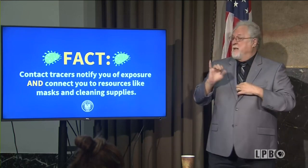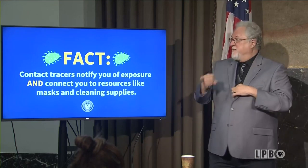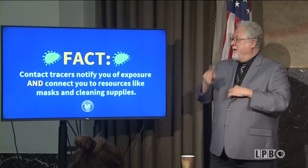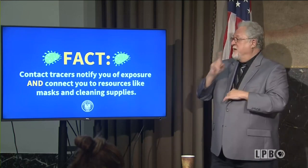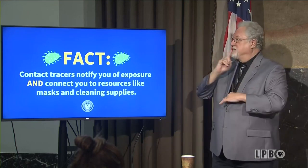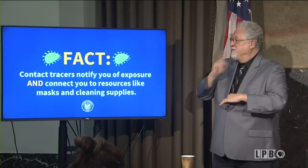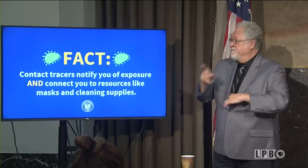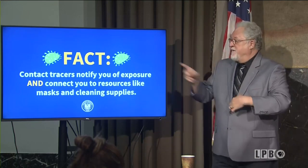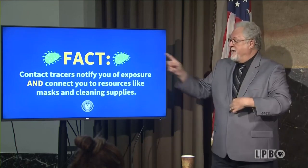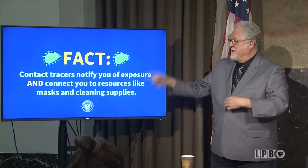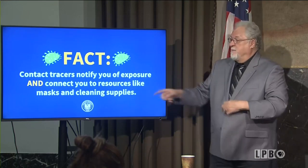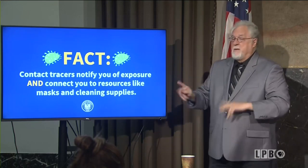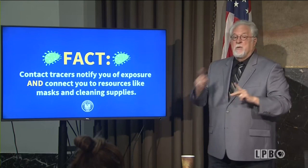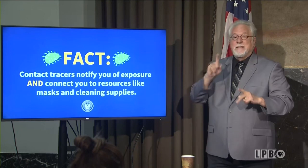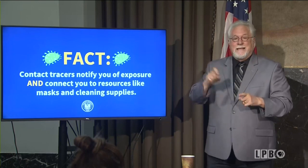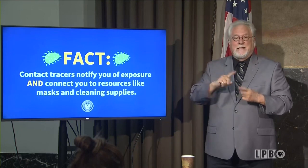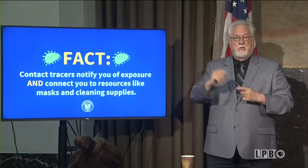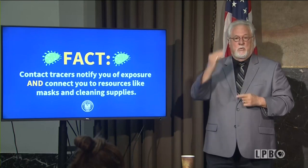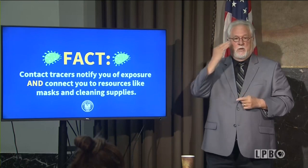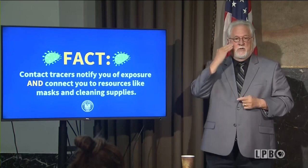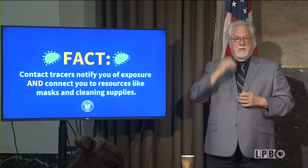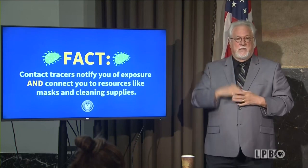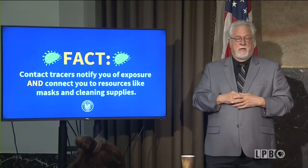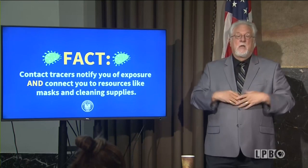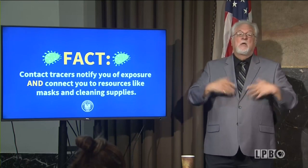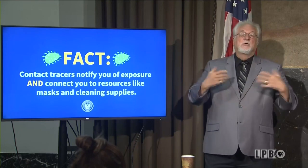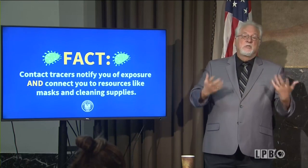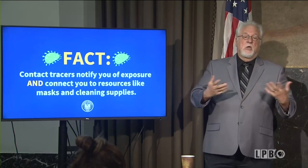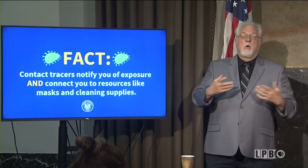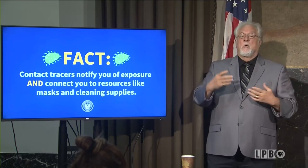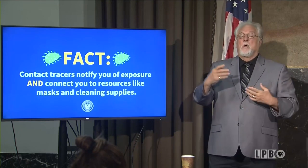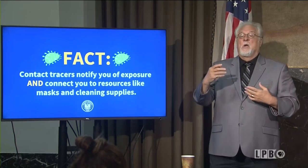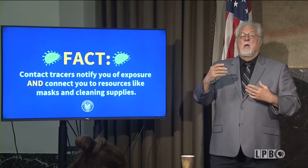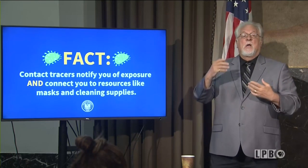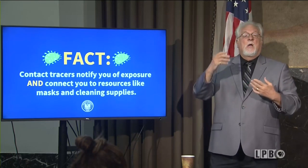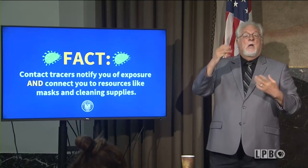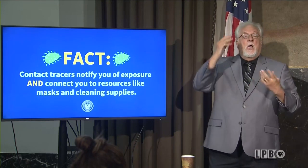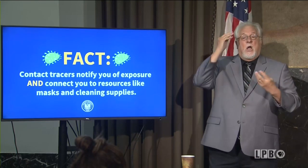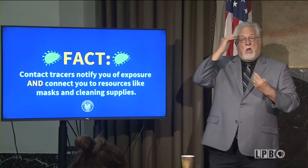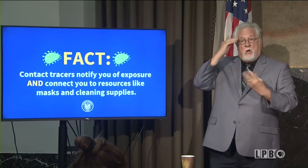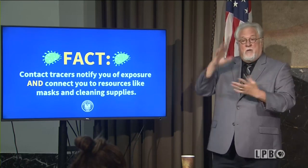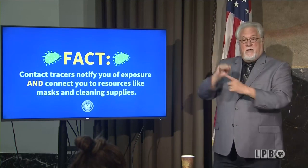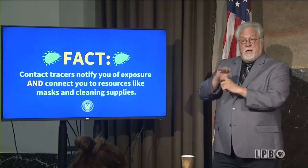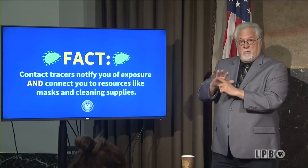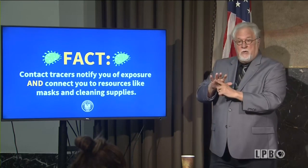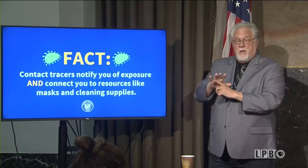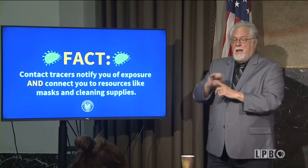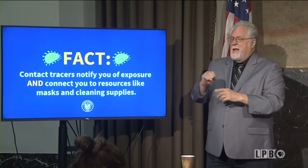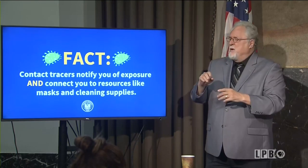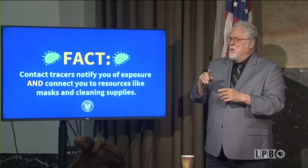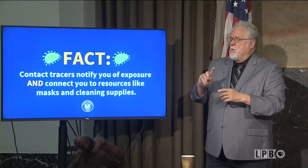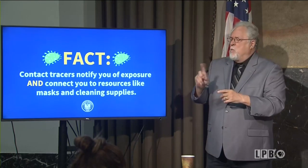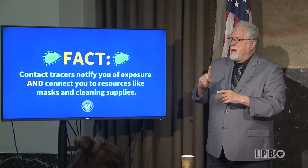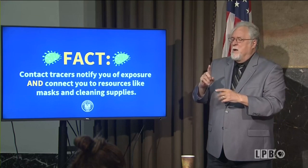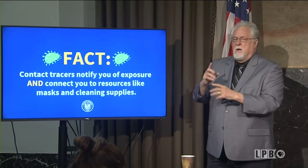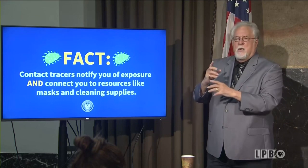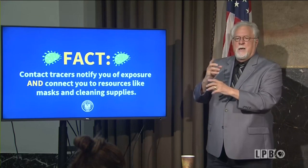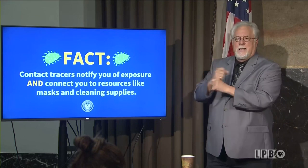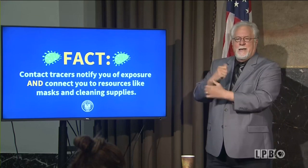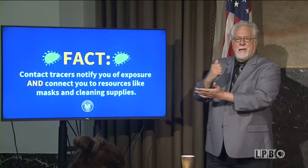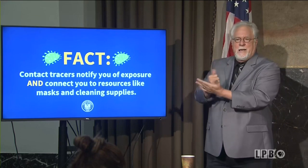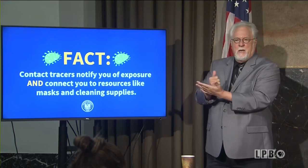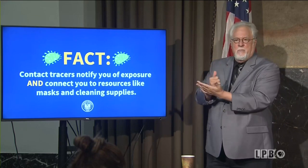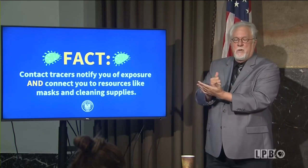fact that people need to understand. So they'll notify exposure, and they'll also help people get resources. So while you're staying home